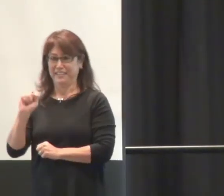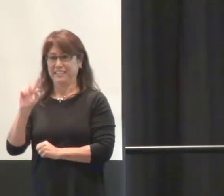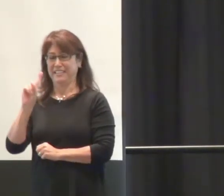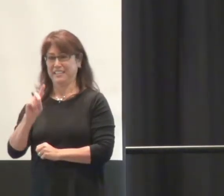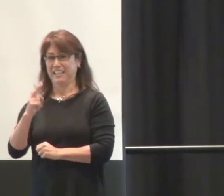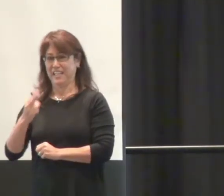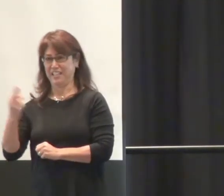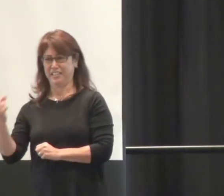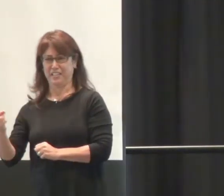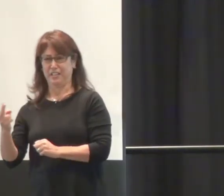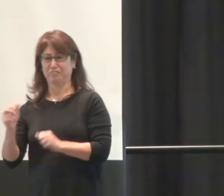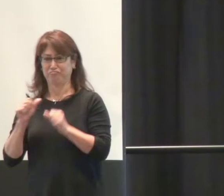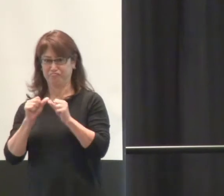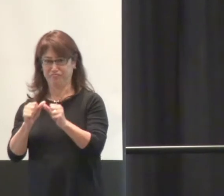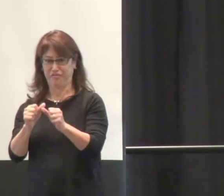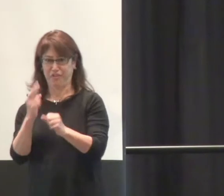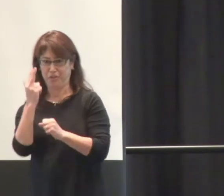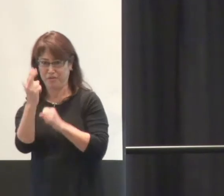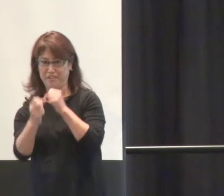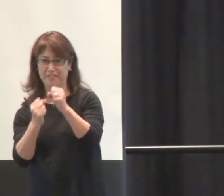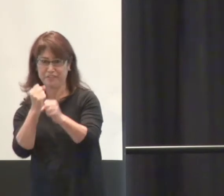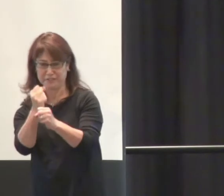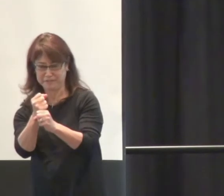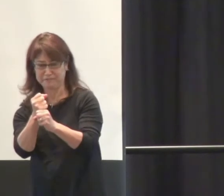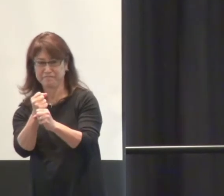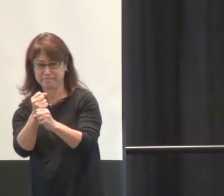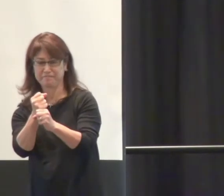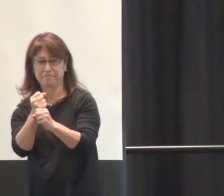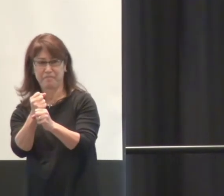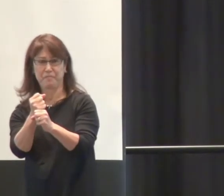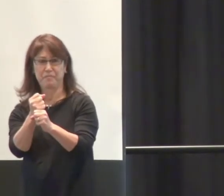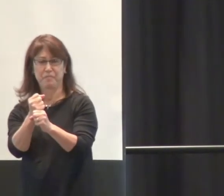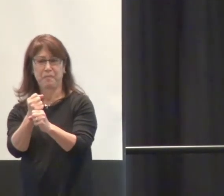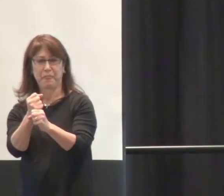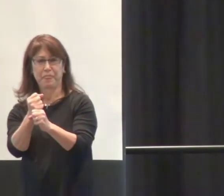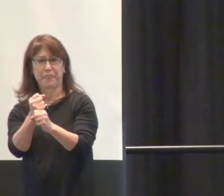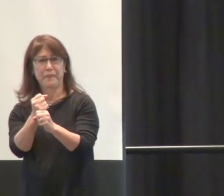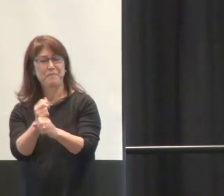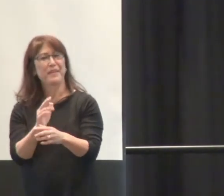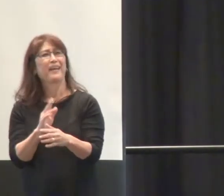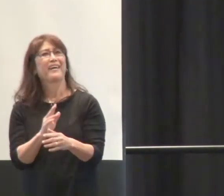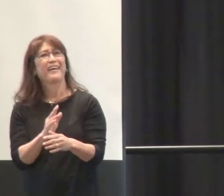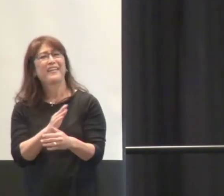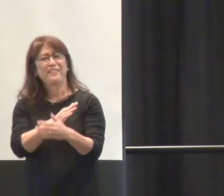So the workshops that we took ran for a 2-year period.